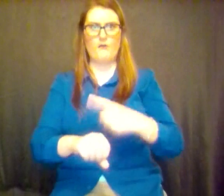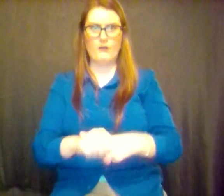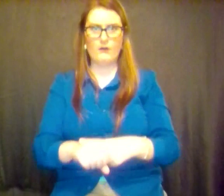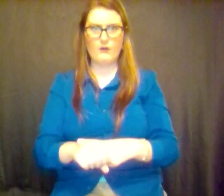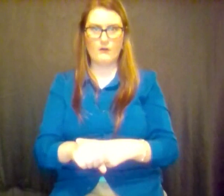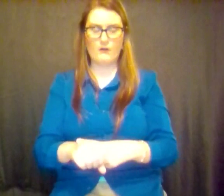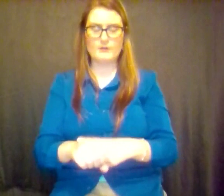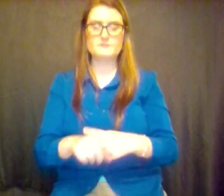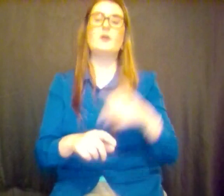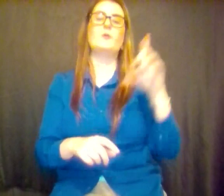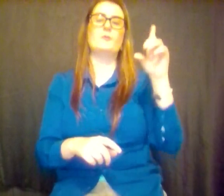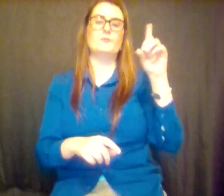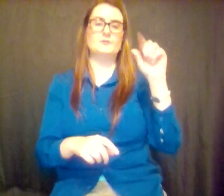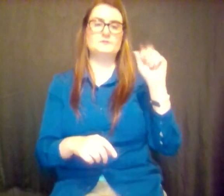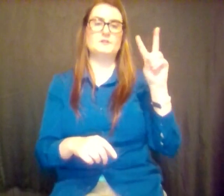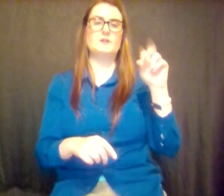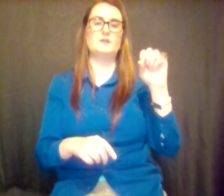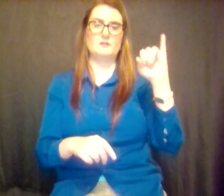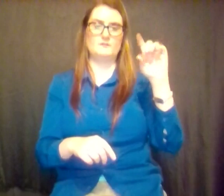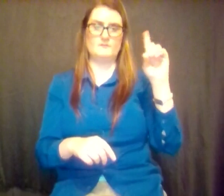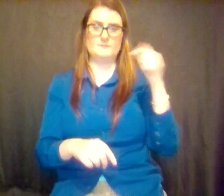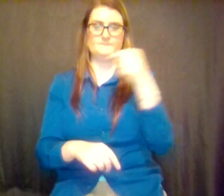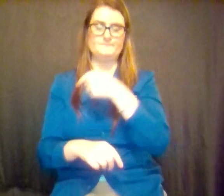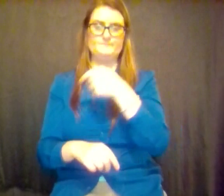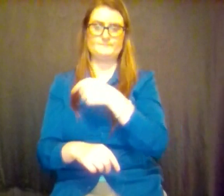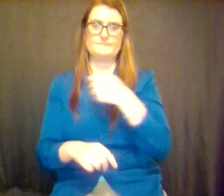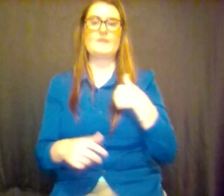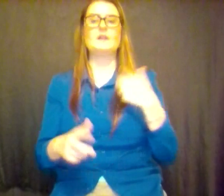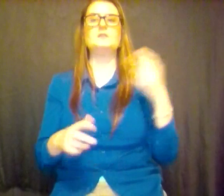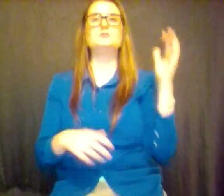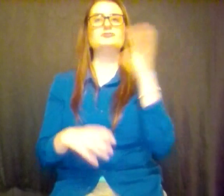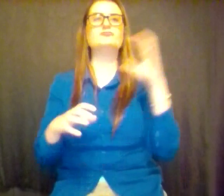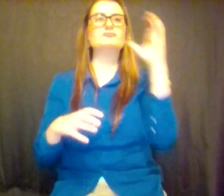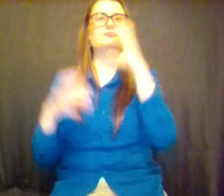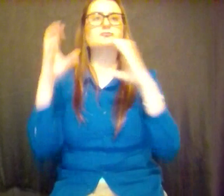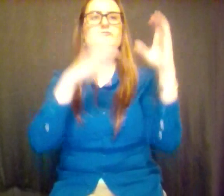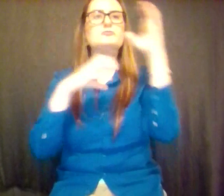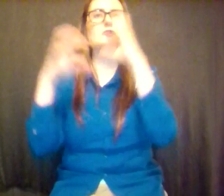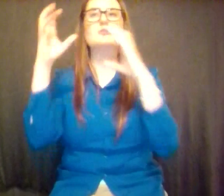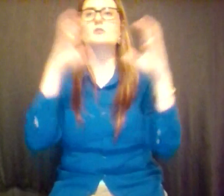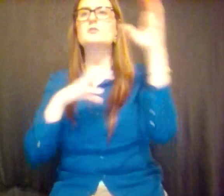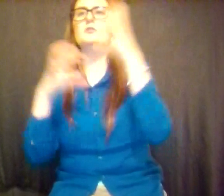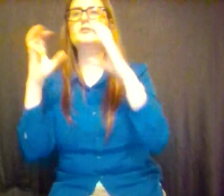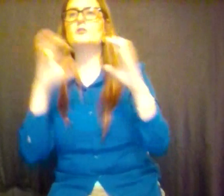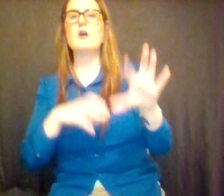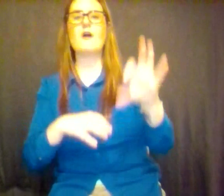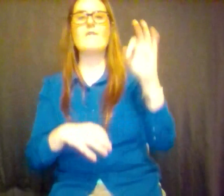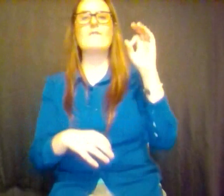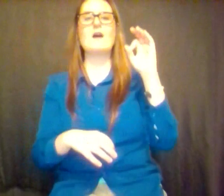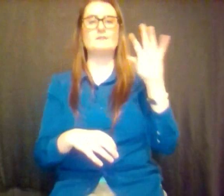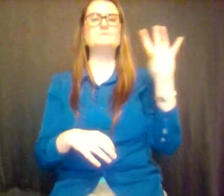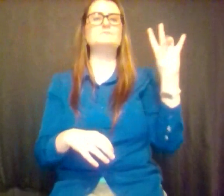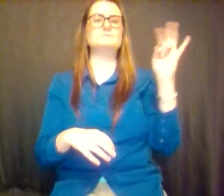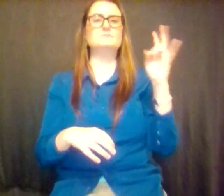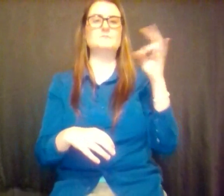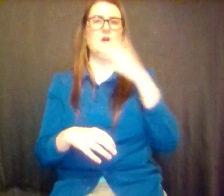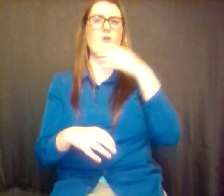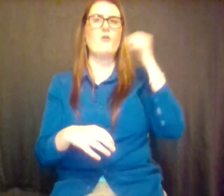through fields, and he swam across rivers, until at last he found his 1, 2, 3, 4, 5, 6, 7 big brothers, and all their friends, and the king